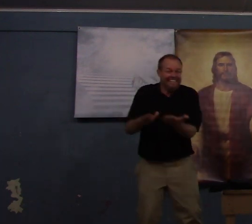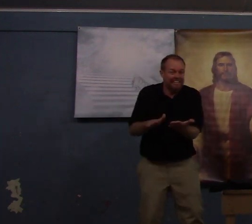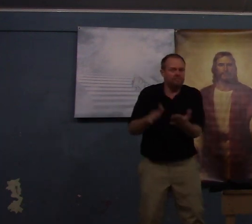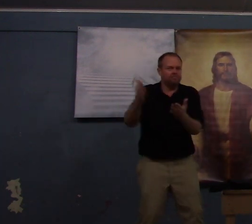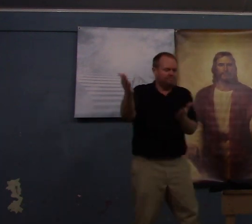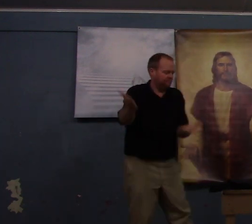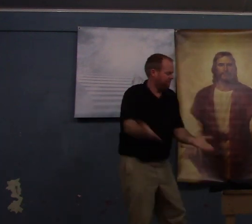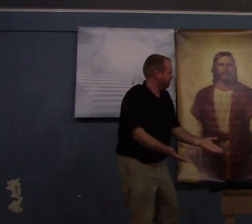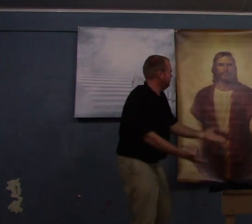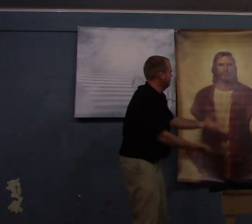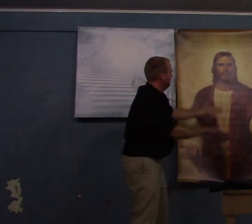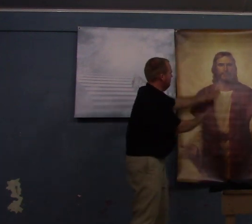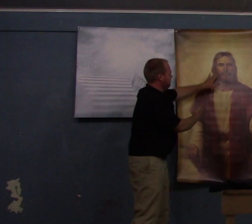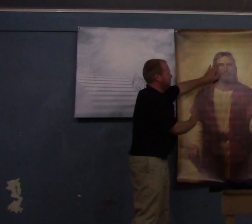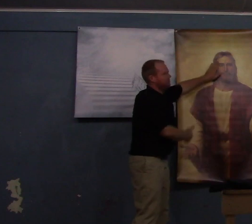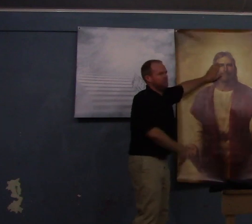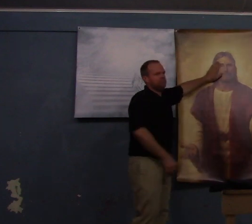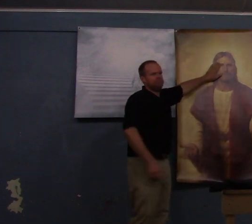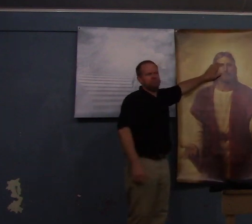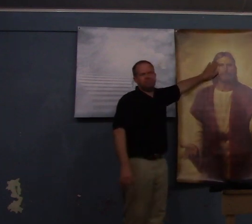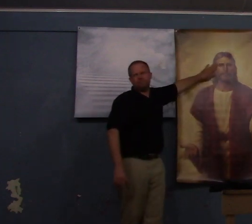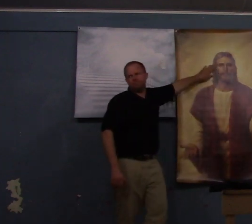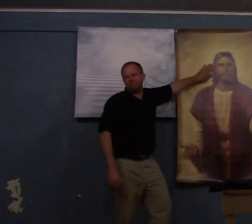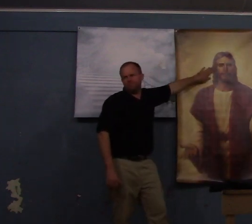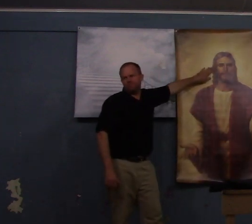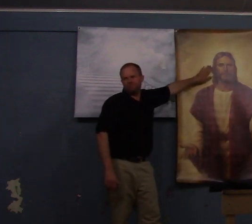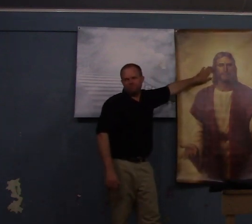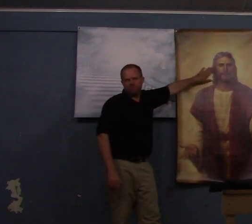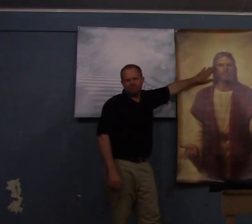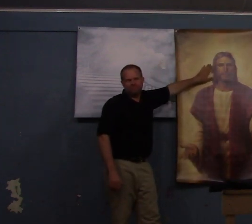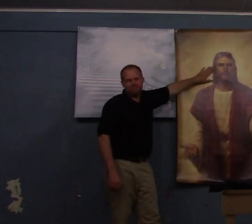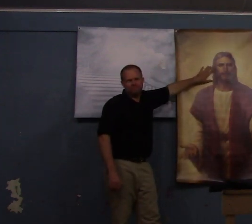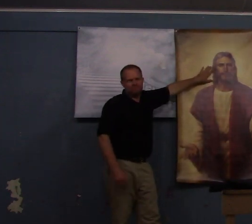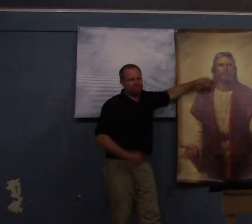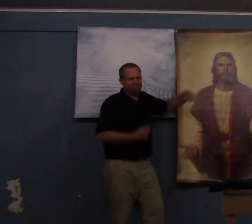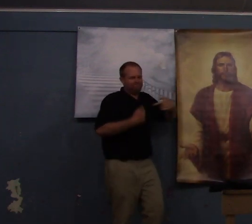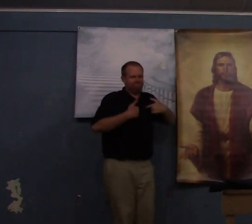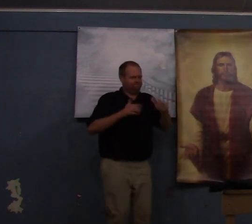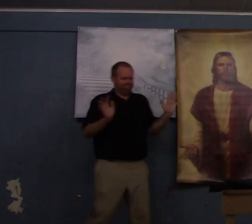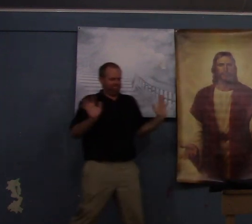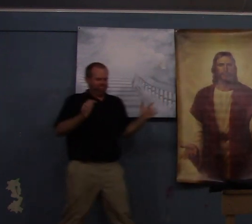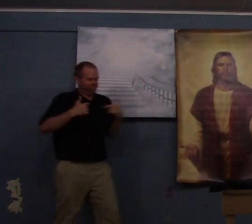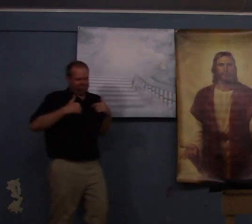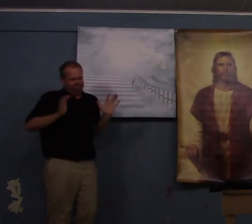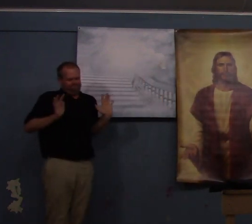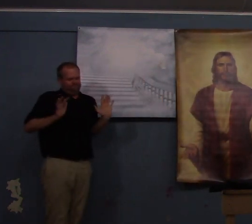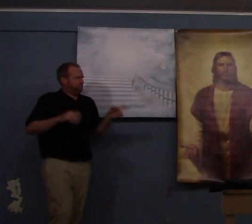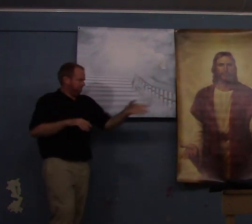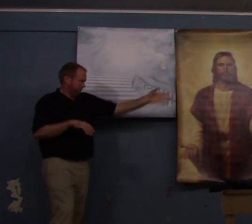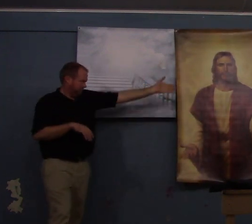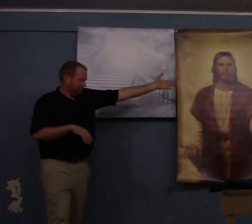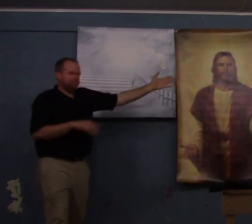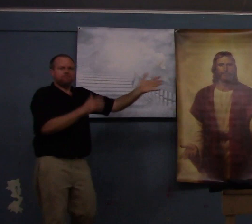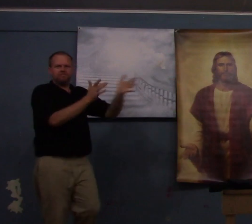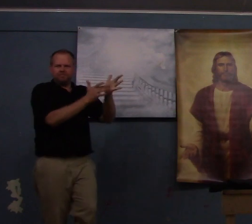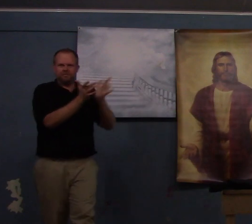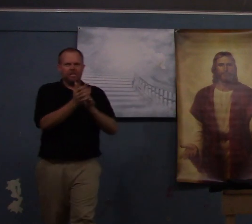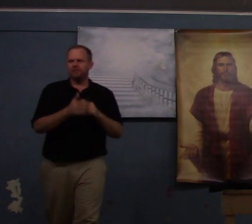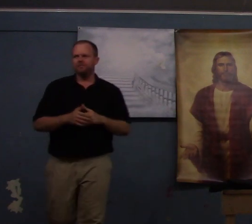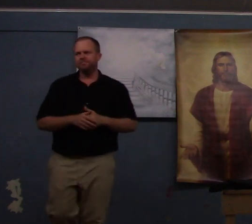If you feel afraid to die, I invite you to come to Jesus. It's not for me, it's